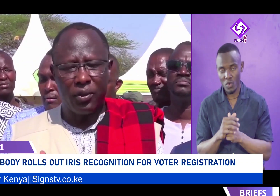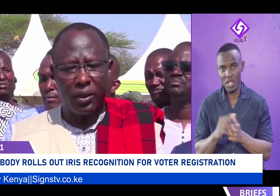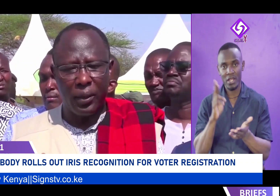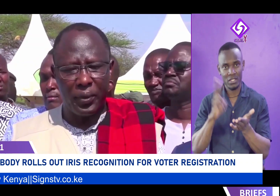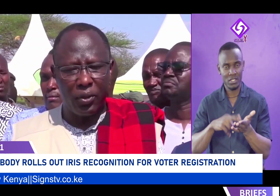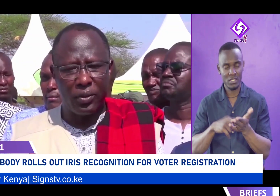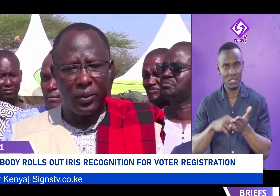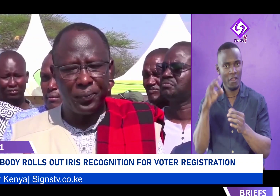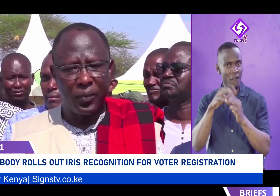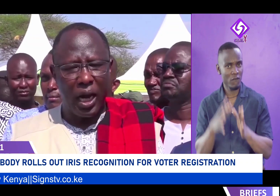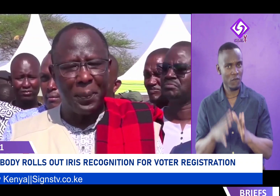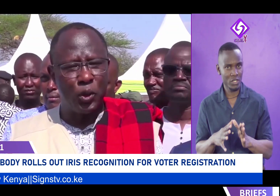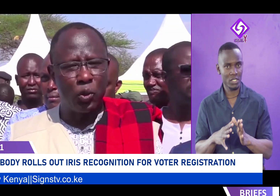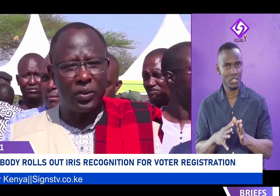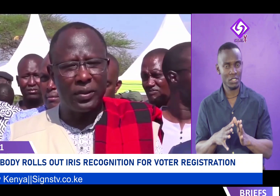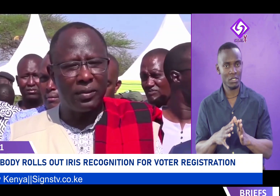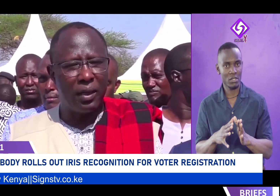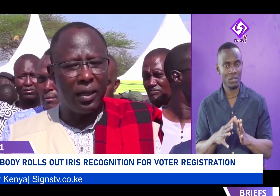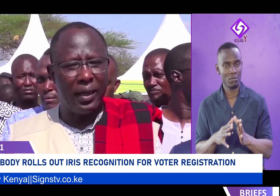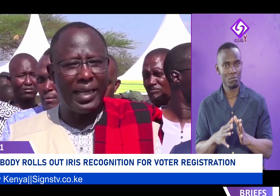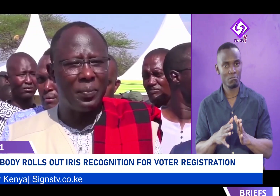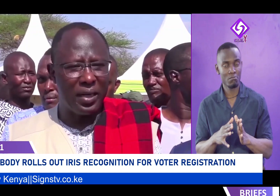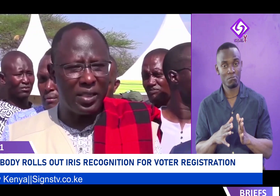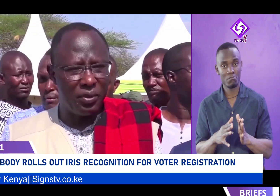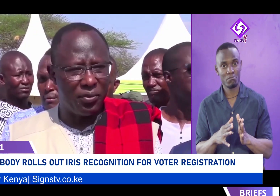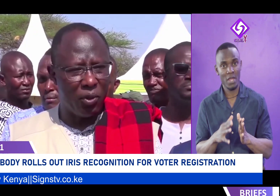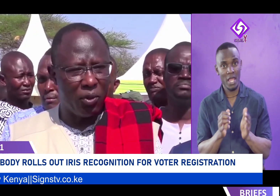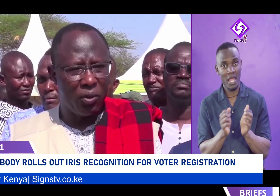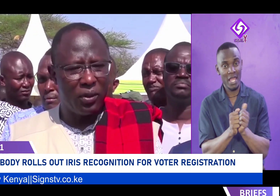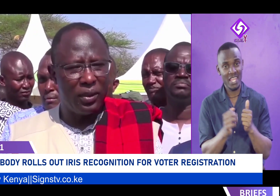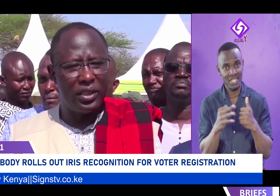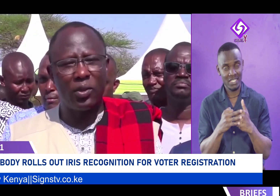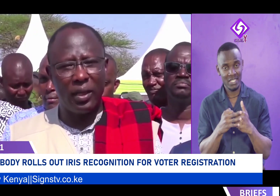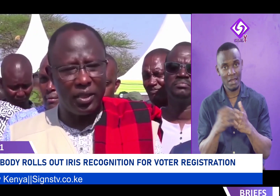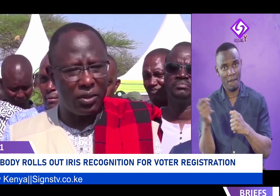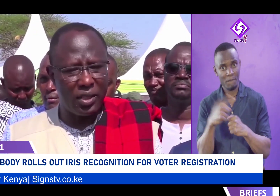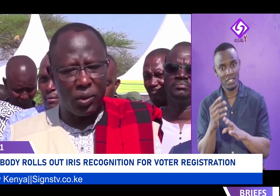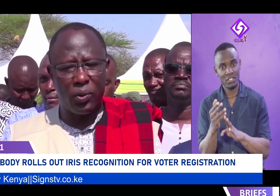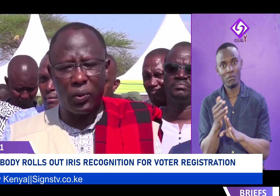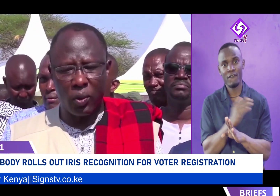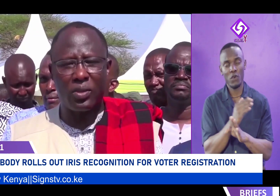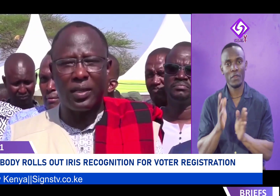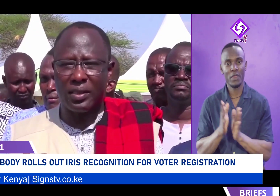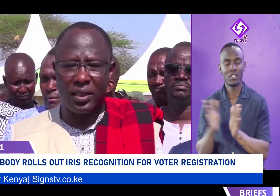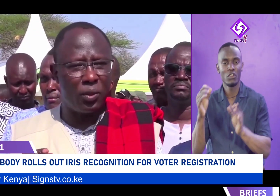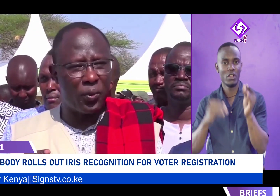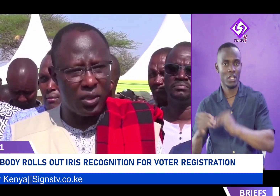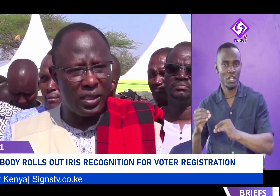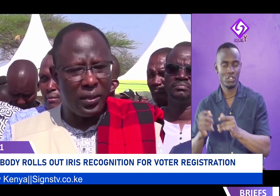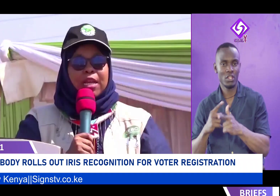for a period up to 8 months before the general elections. That's when we will close the registration process. Hili